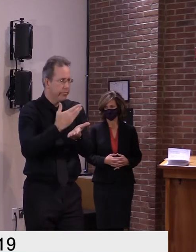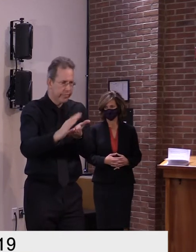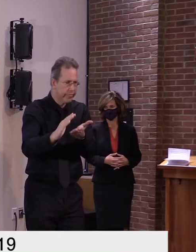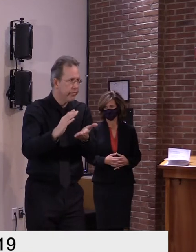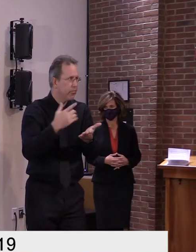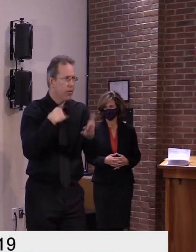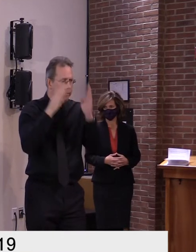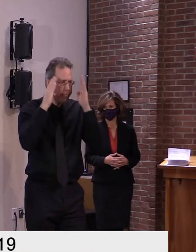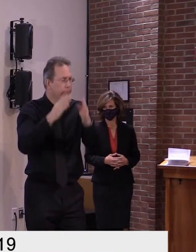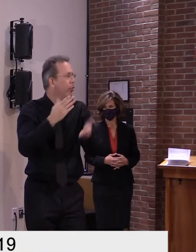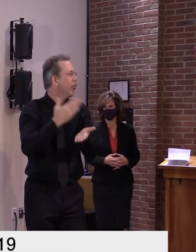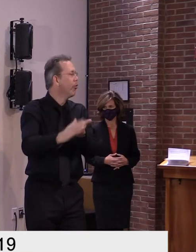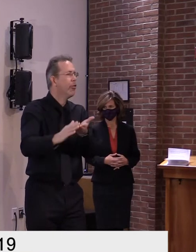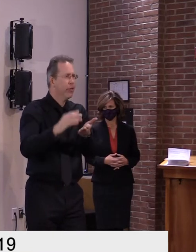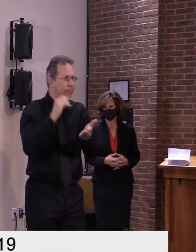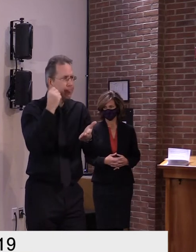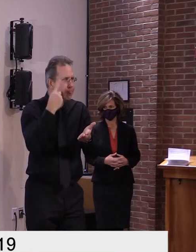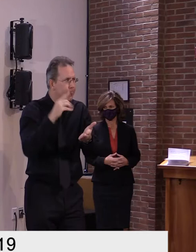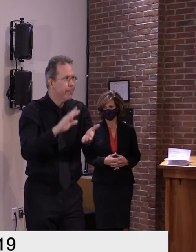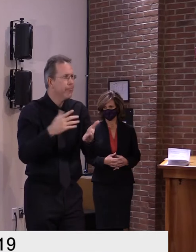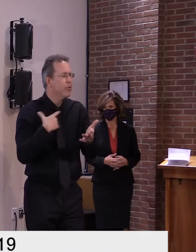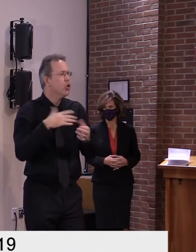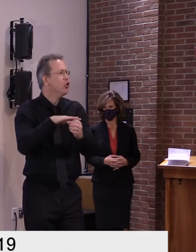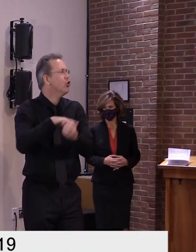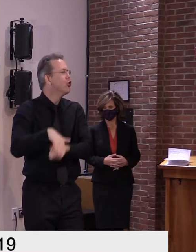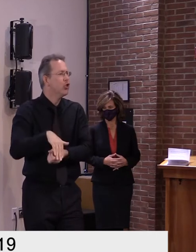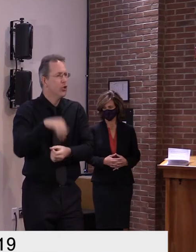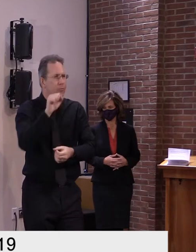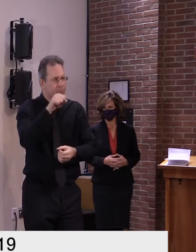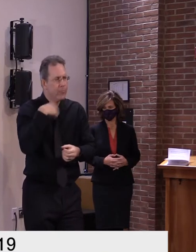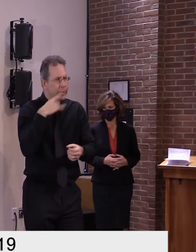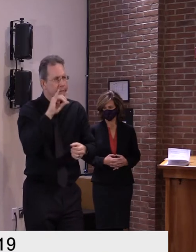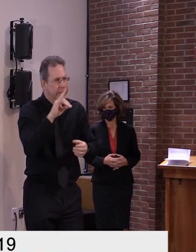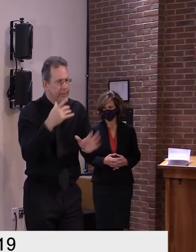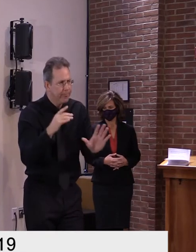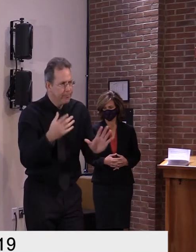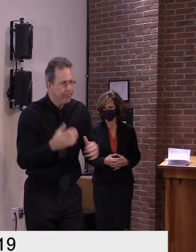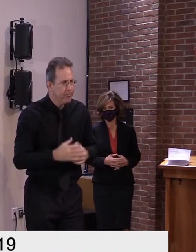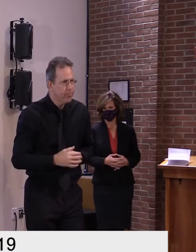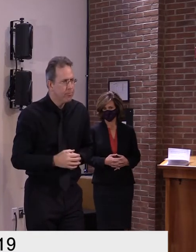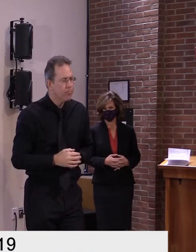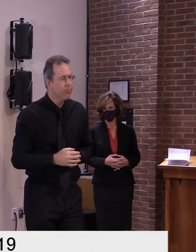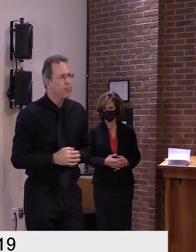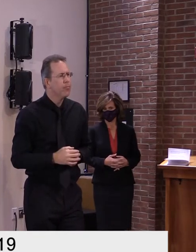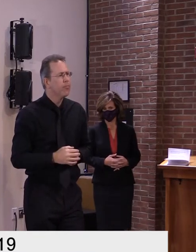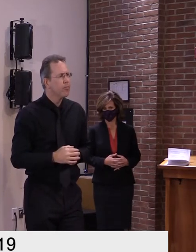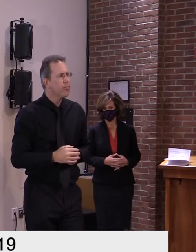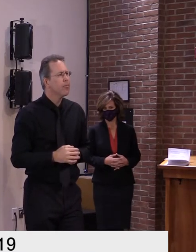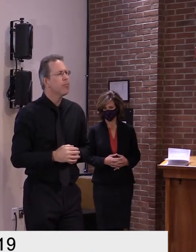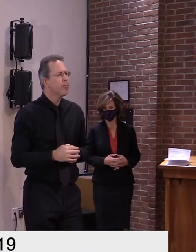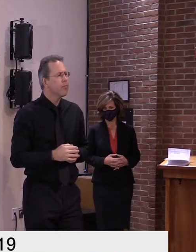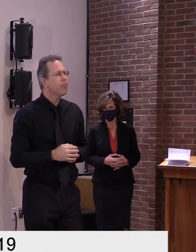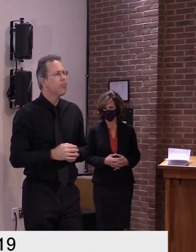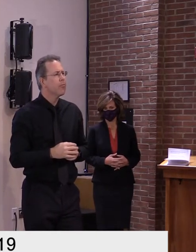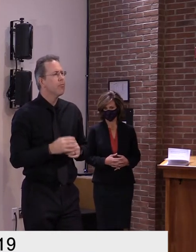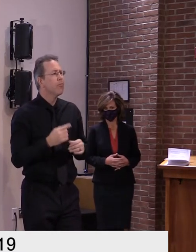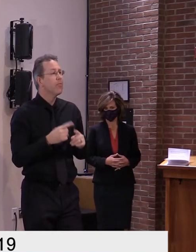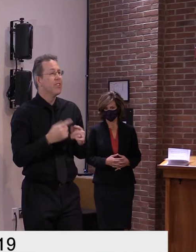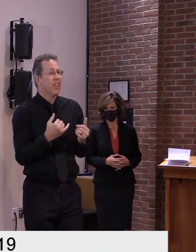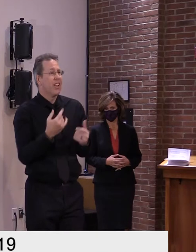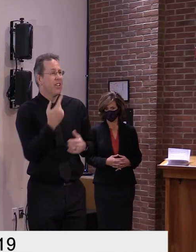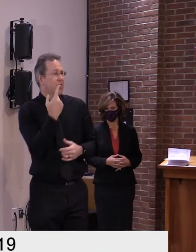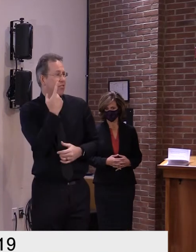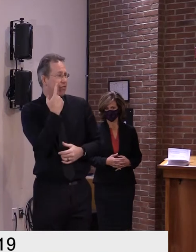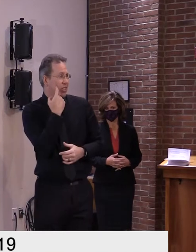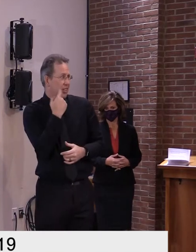time, but in the current era, as we've highlighted here sometimes, they have a disproportionate share